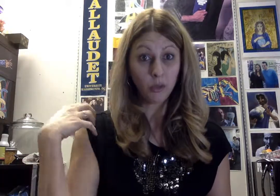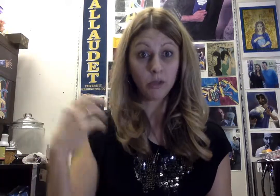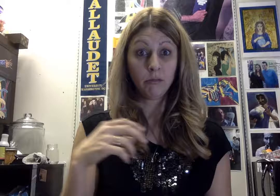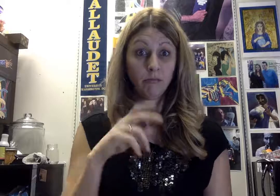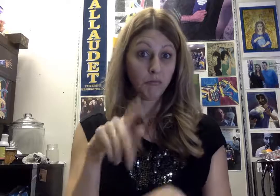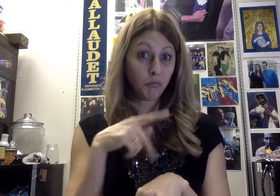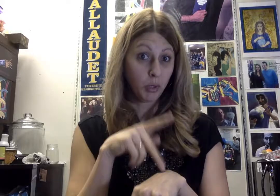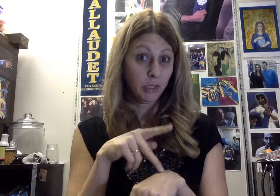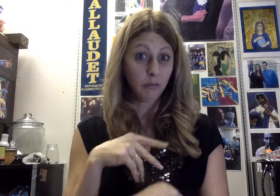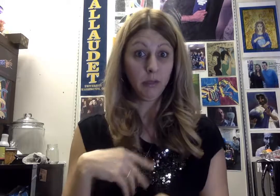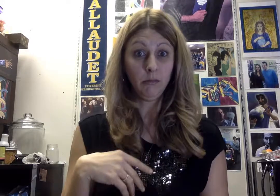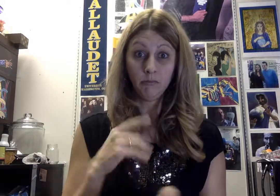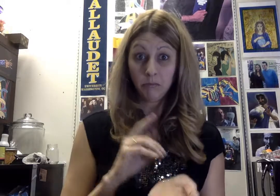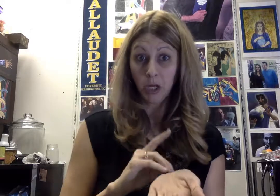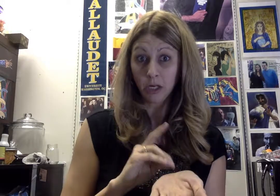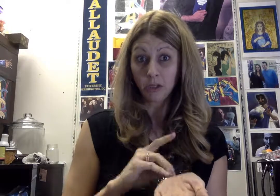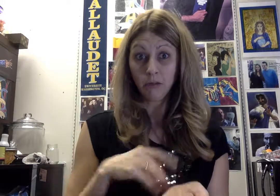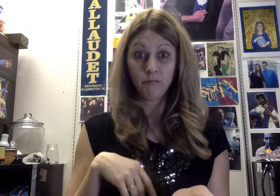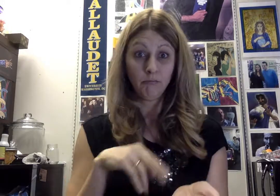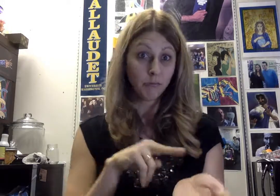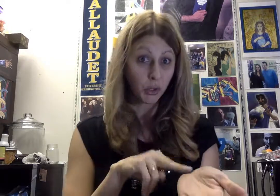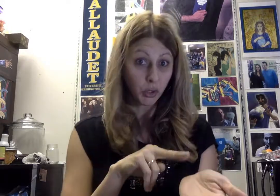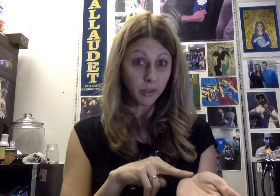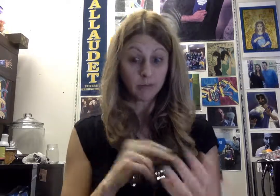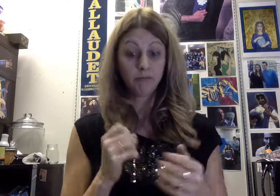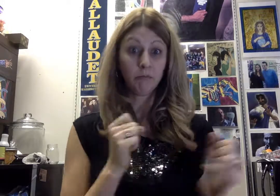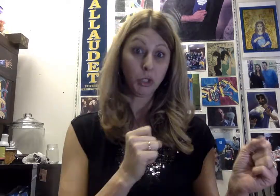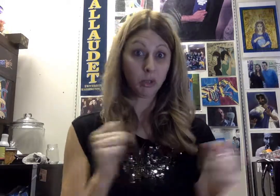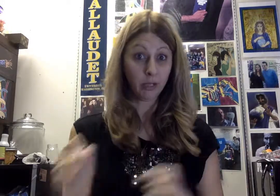coach, principal, doctor, nurse, cheerleader.